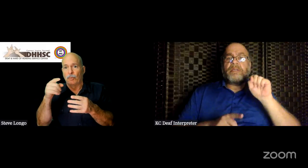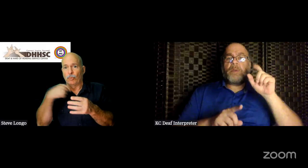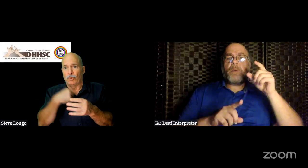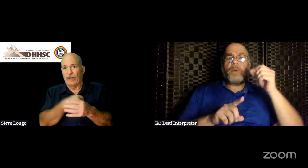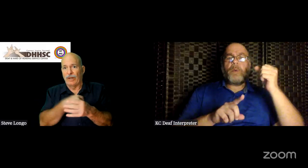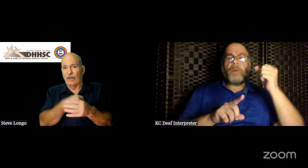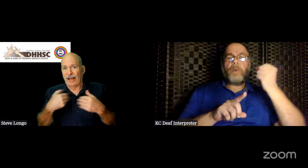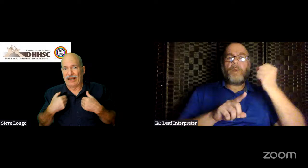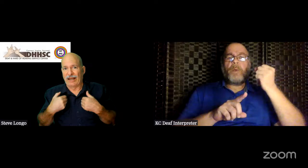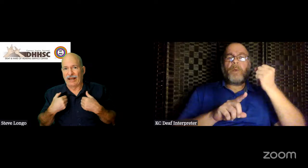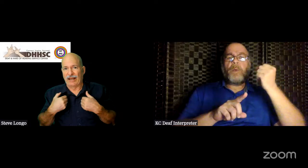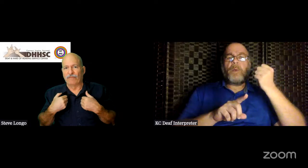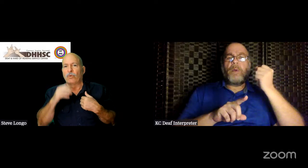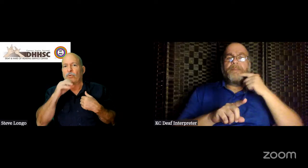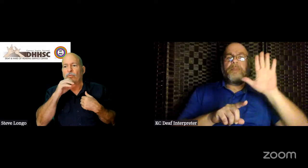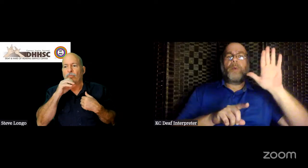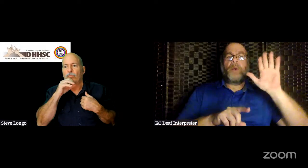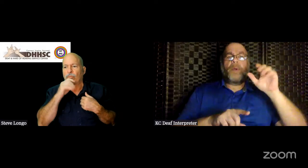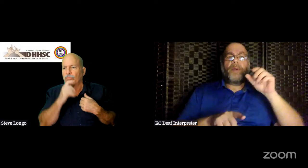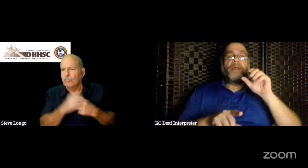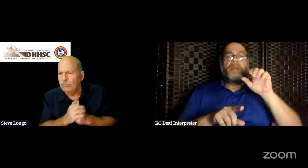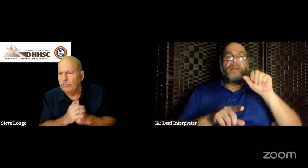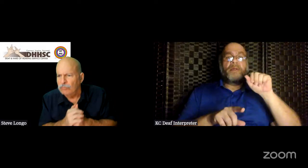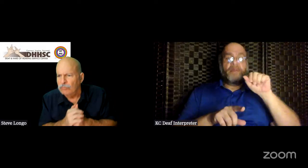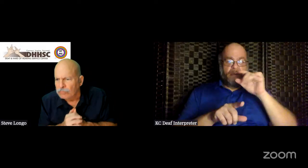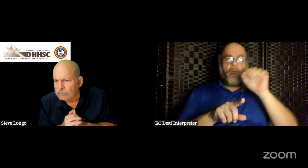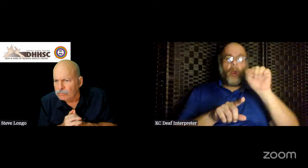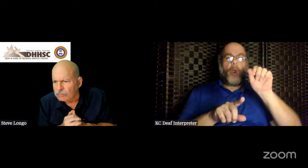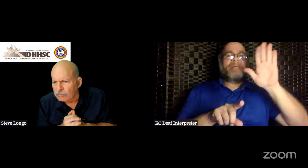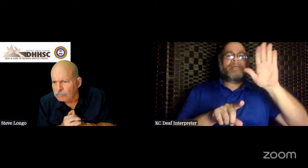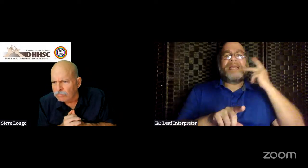Patty? One moment.